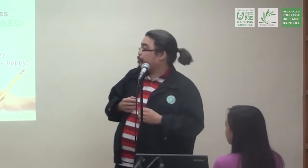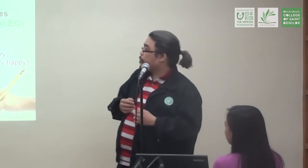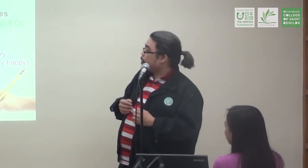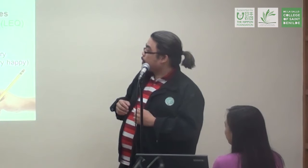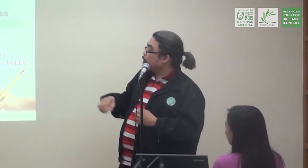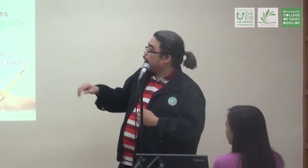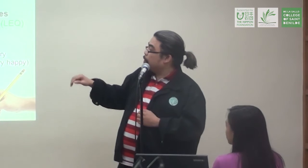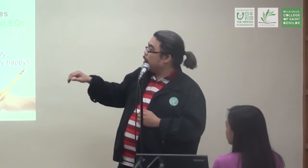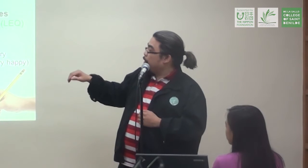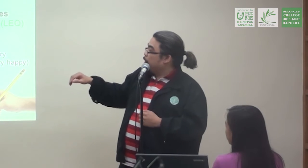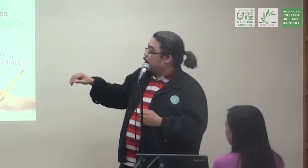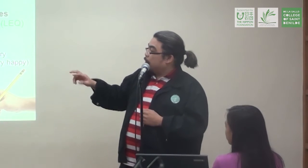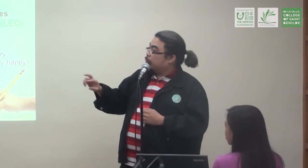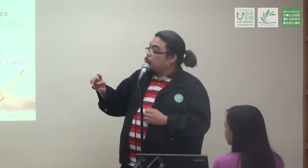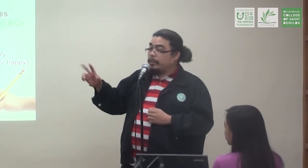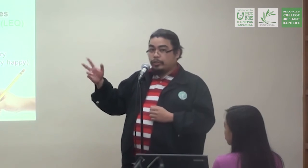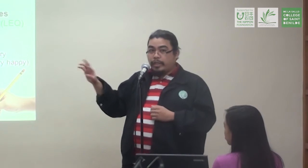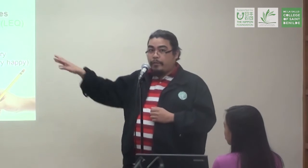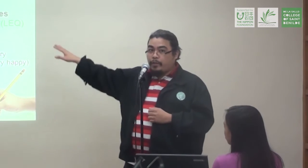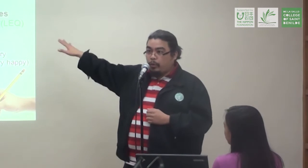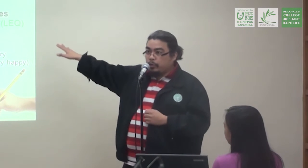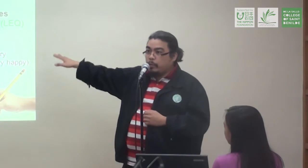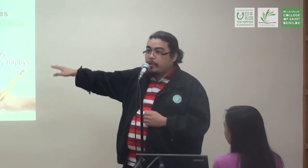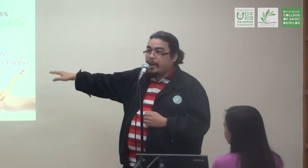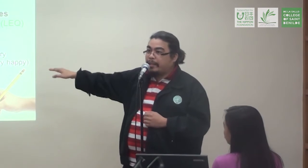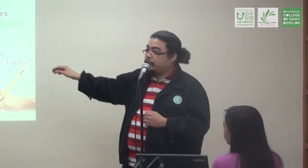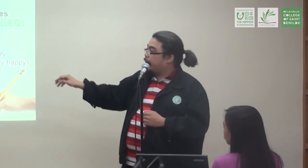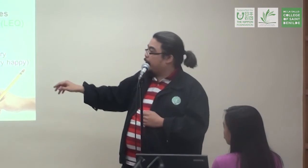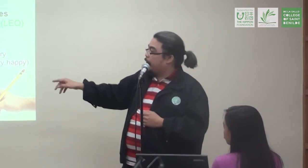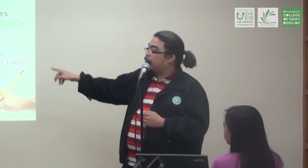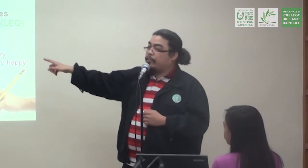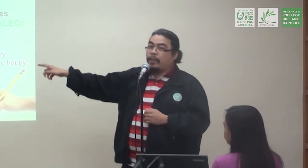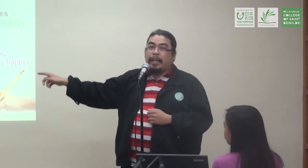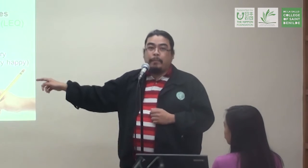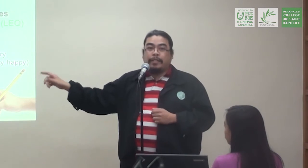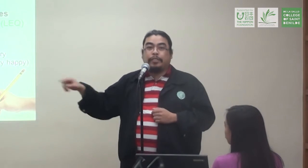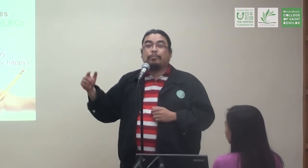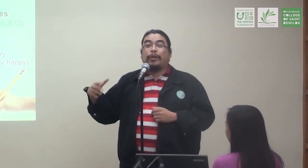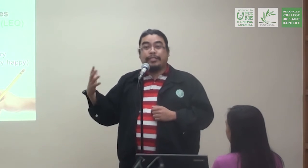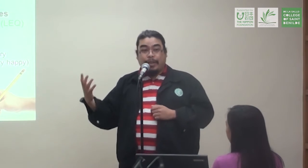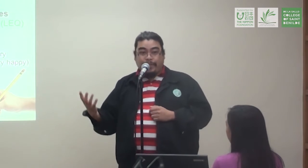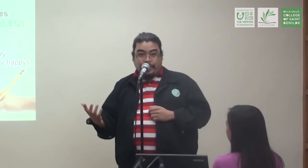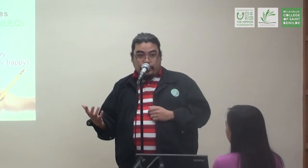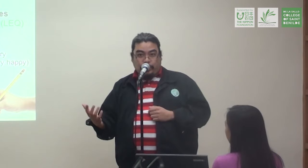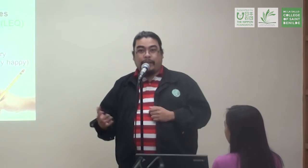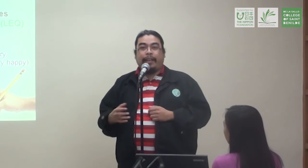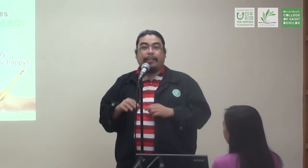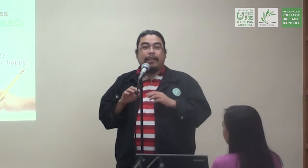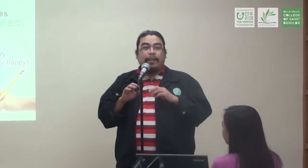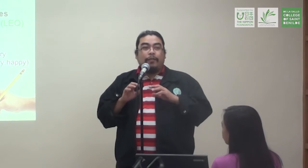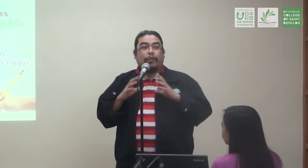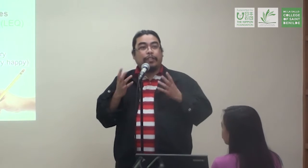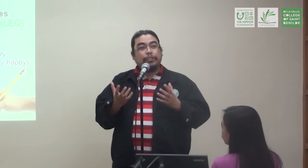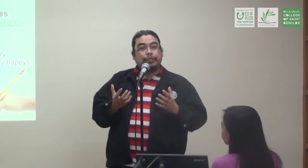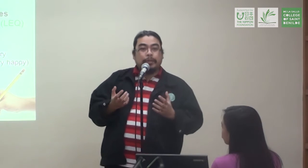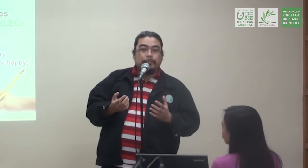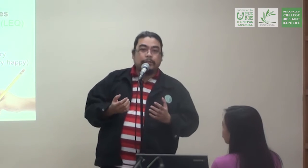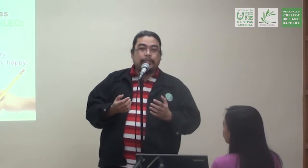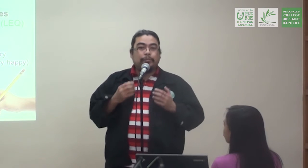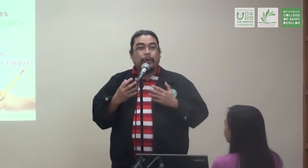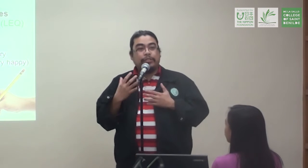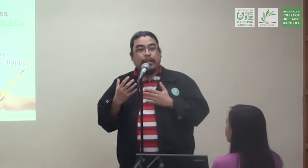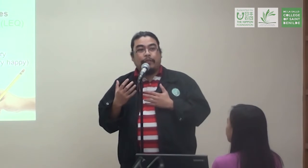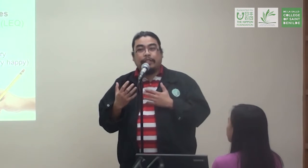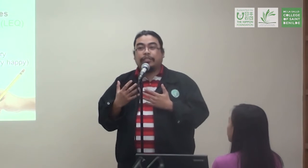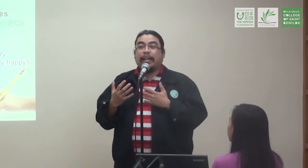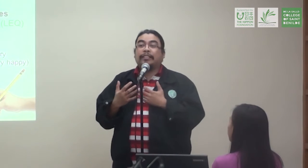life. Now, it's 1 to 7 also when you answer it. Then the line is 0.72. Again, for research